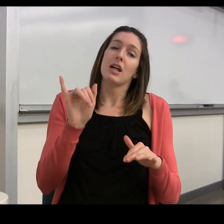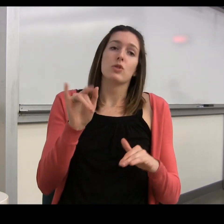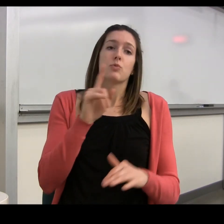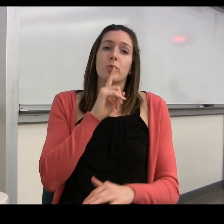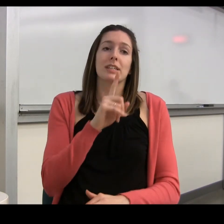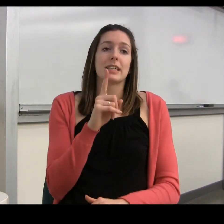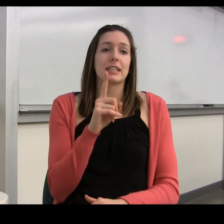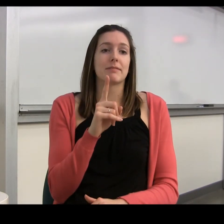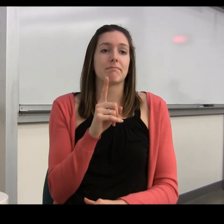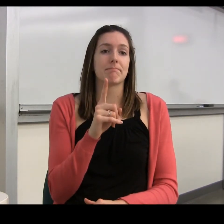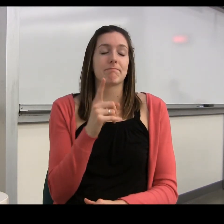it can be,